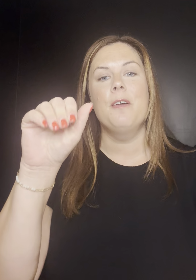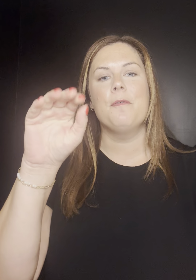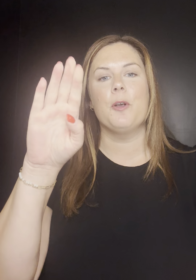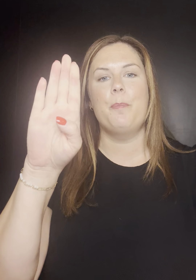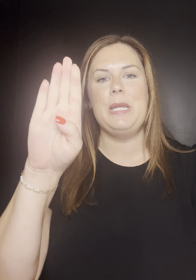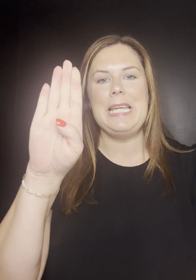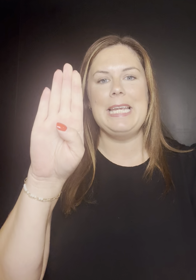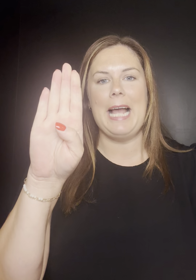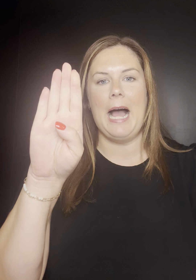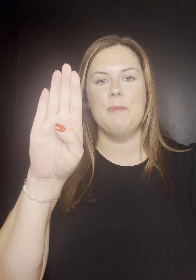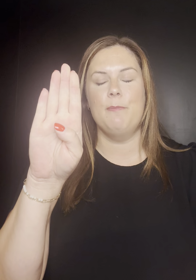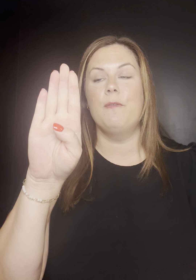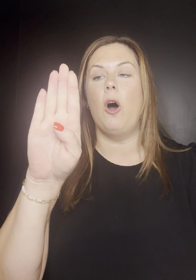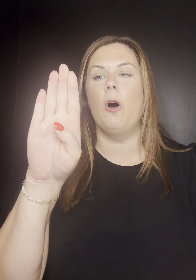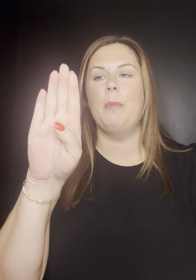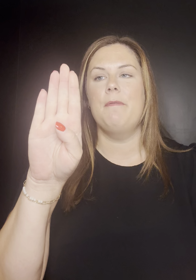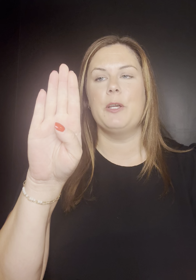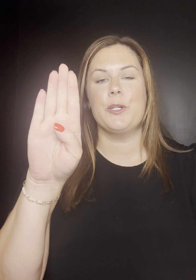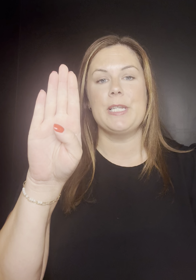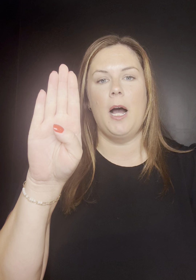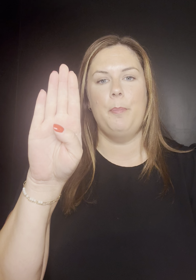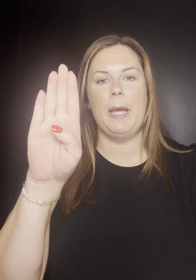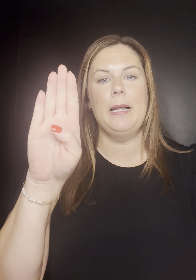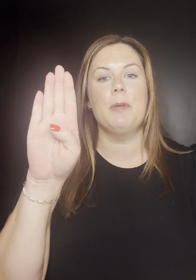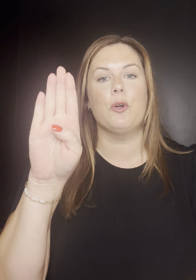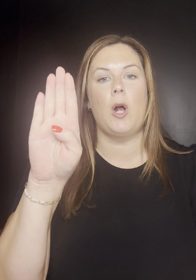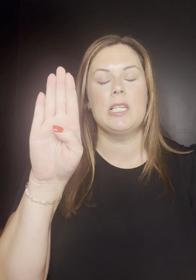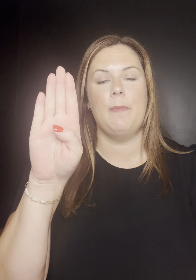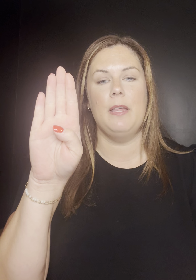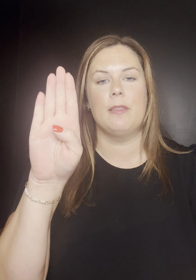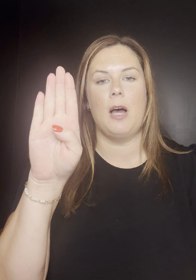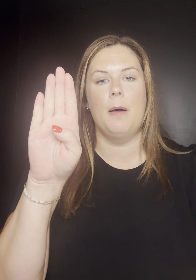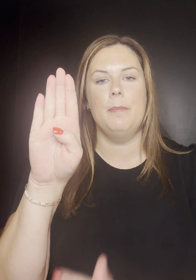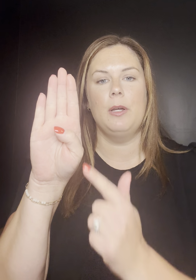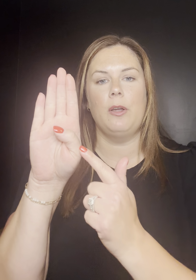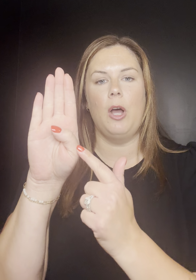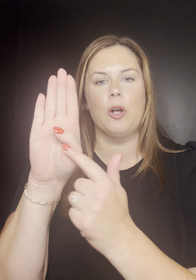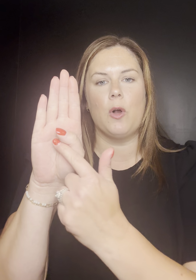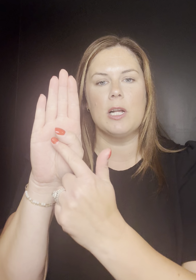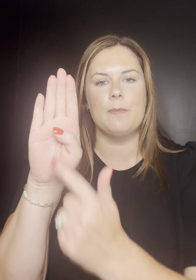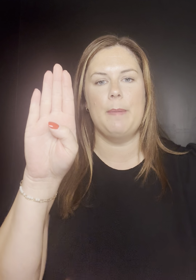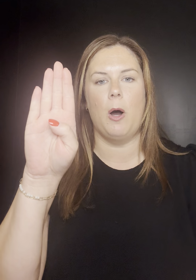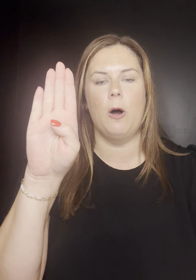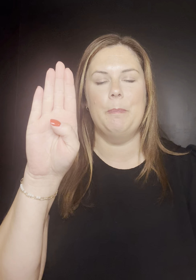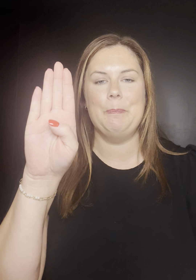For B, I'm gonna move all my fingers up and I'm gonna cross my thumb across my palm.